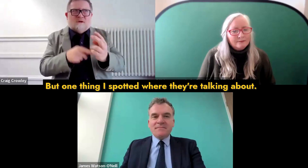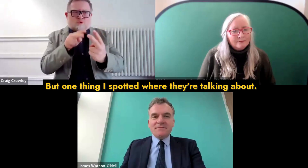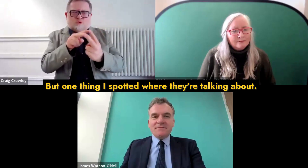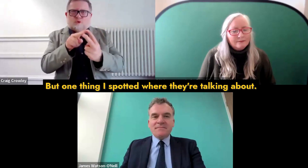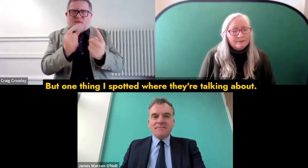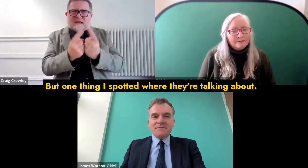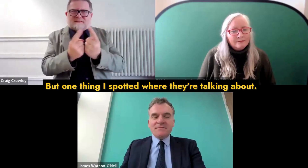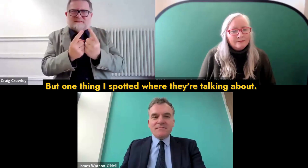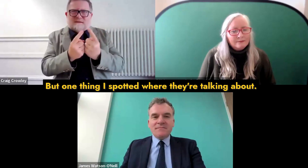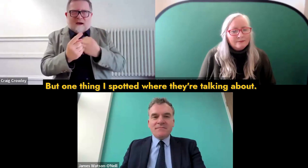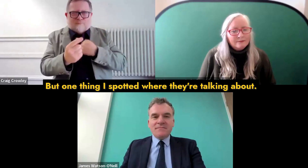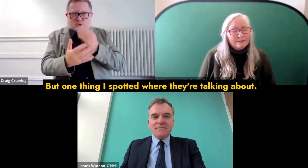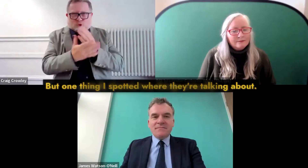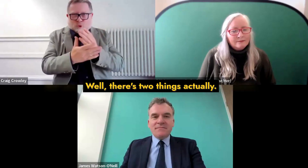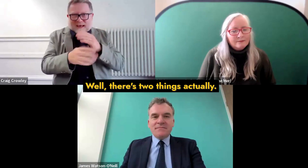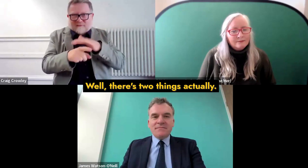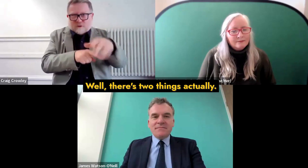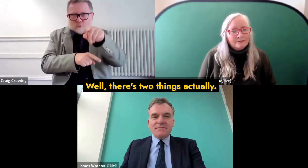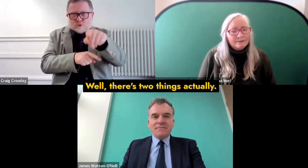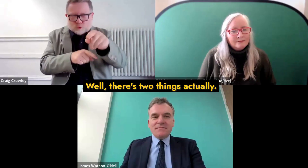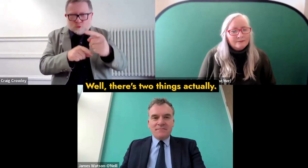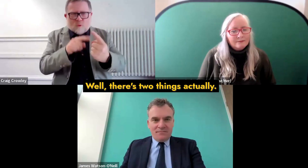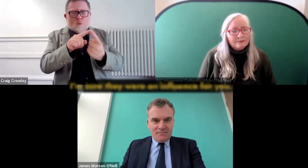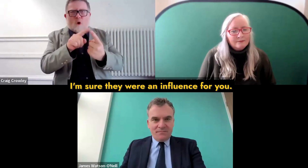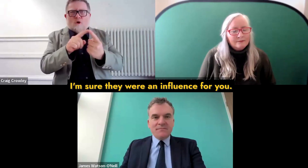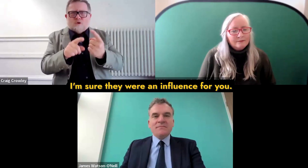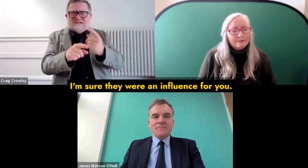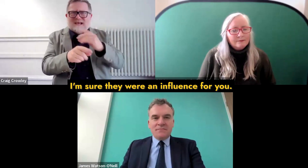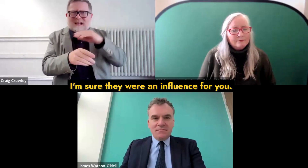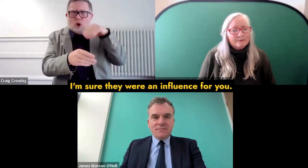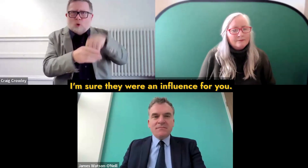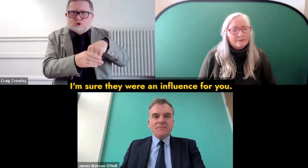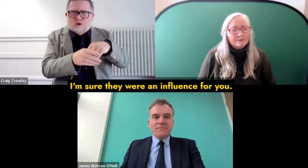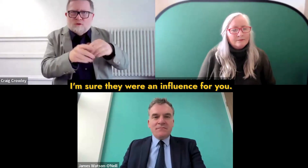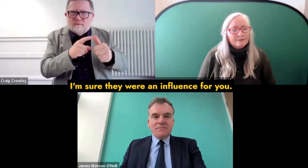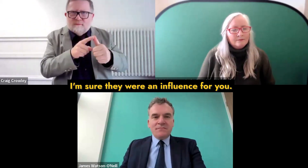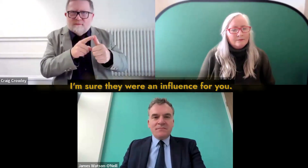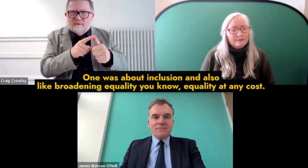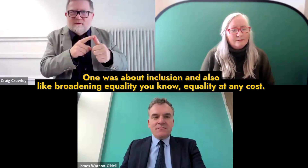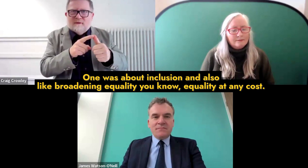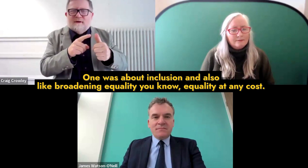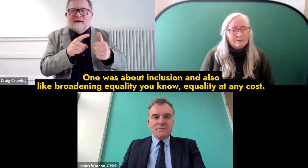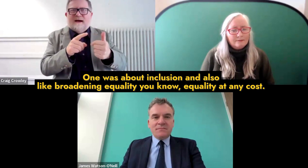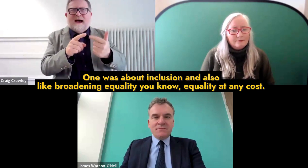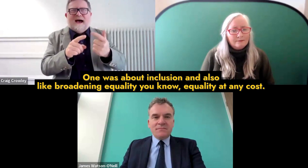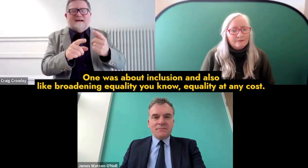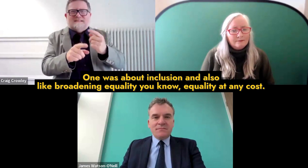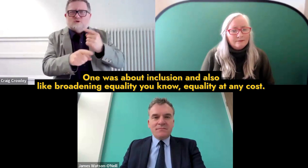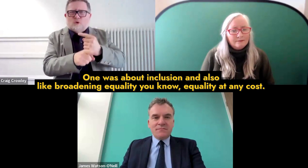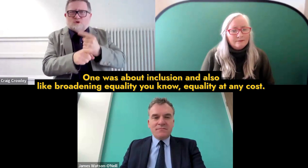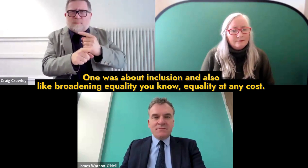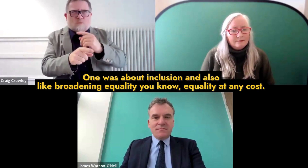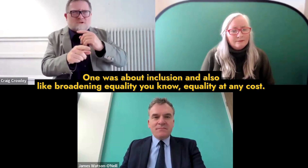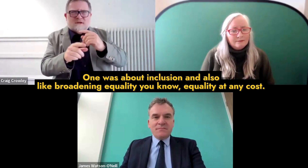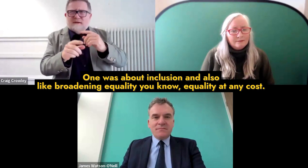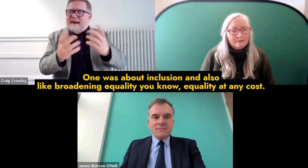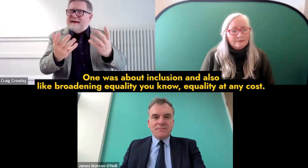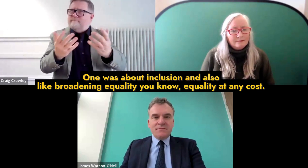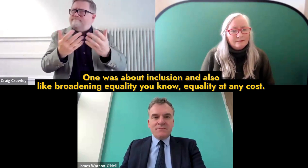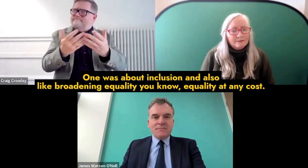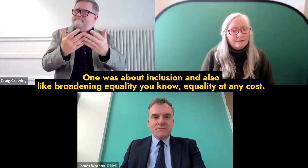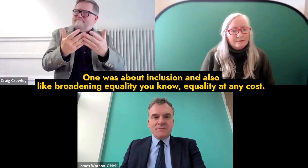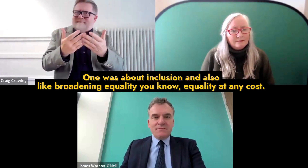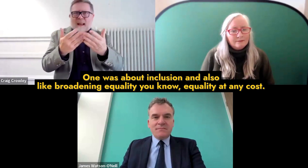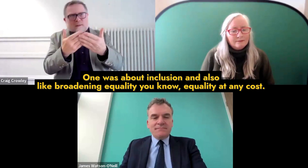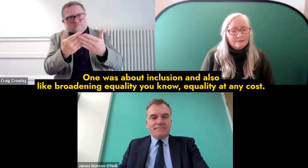thing I spotted where they're talking about, well, there's two things actually. I'm sure they were an influence for you. One was about inclusion